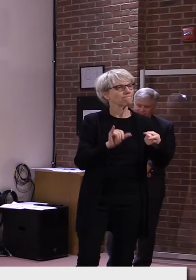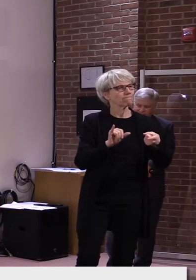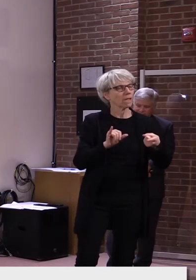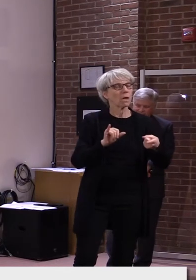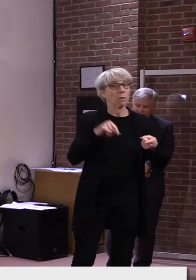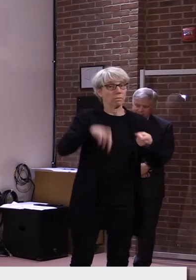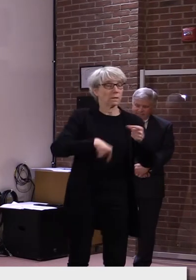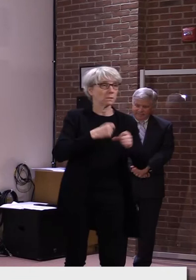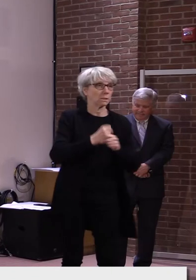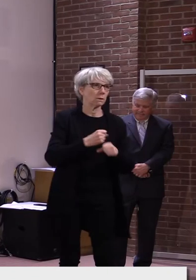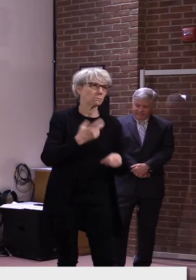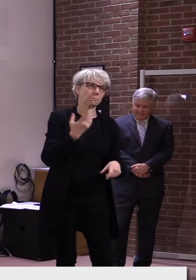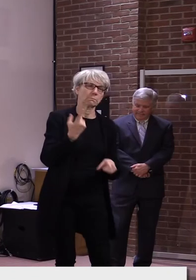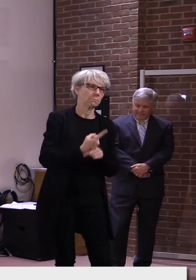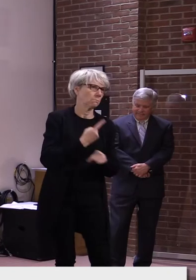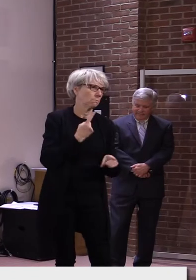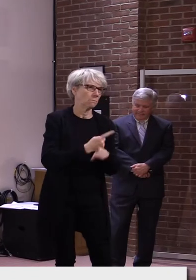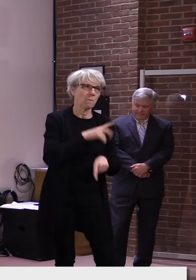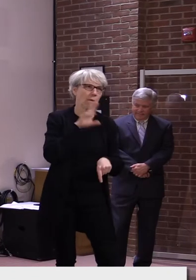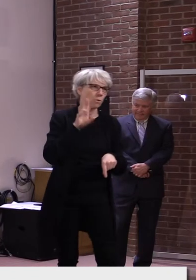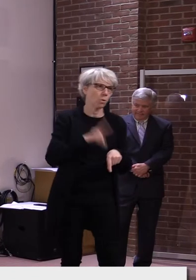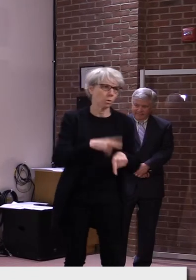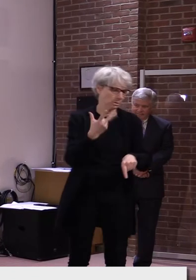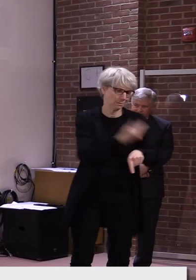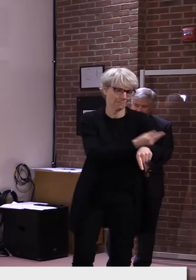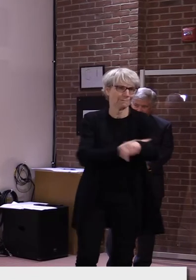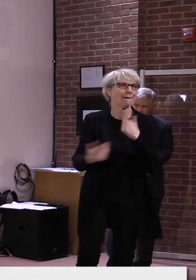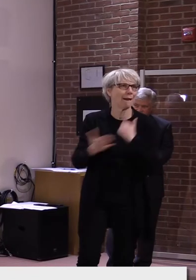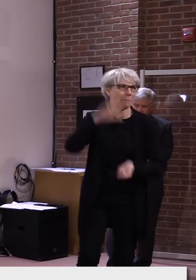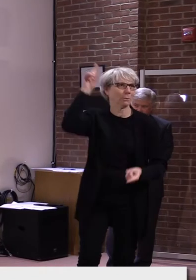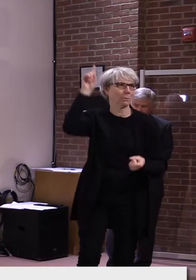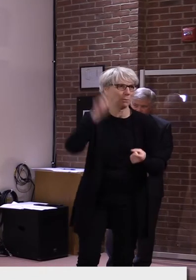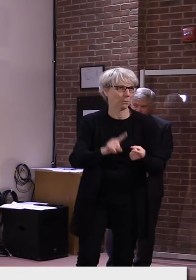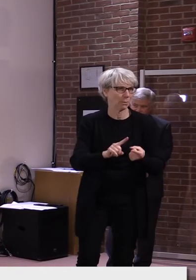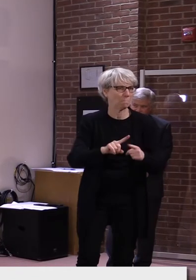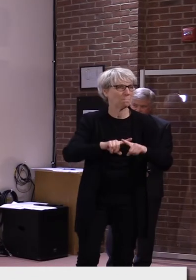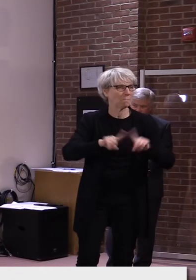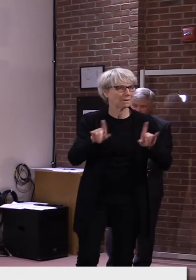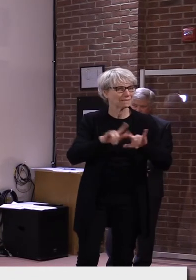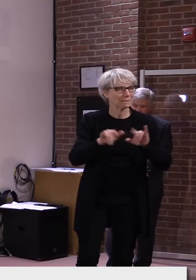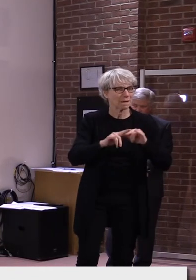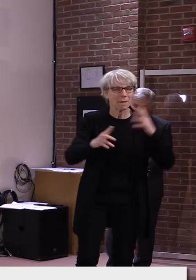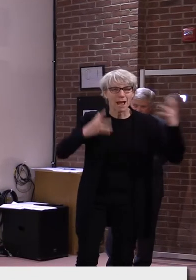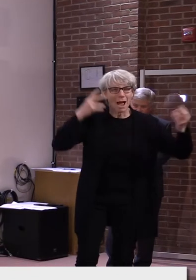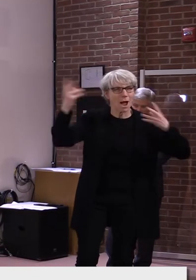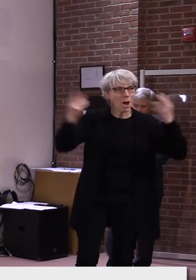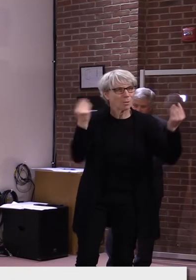there a risk that we are going to pop back up somewhat when cold weather returns?